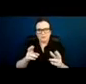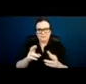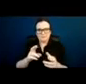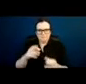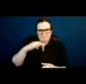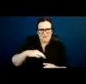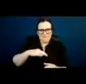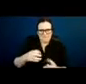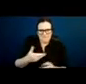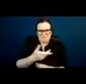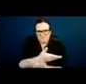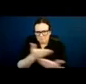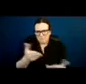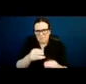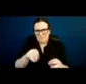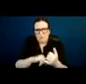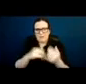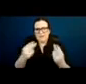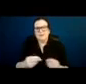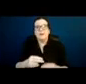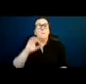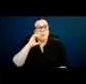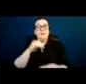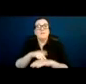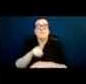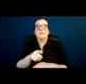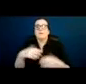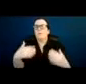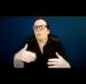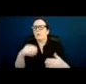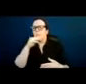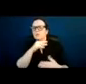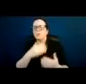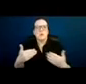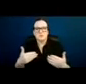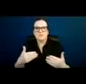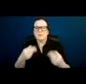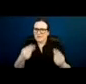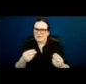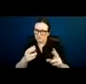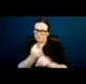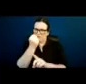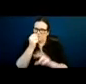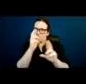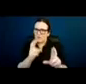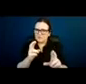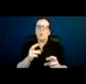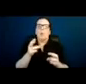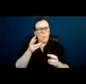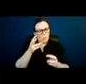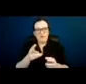to those who need it. Because of this, it is so important. We need to get it right and we will get it right.